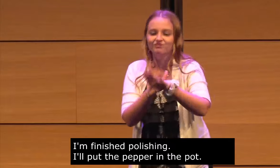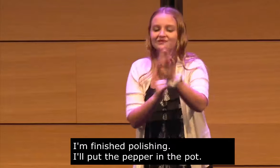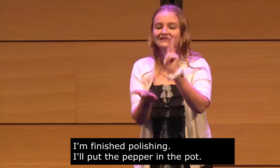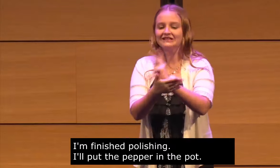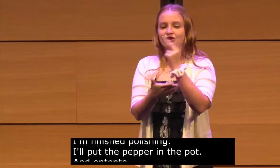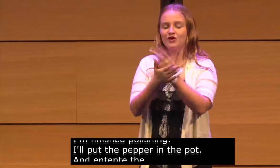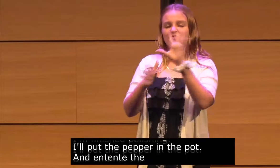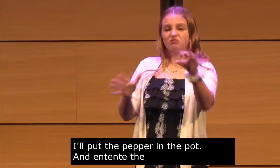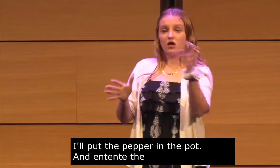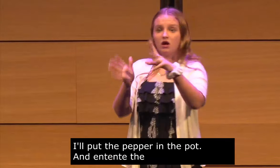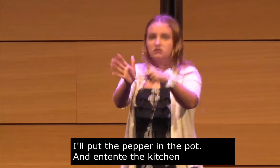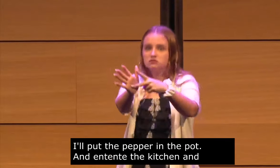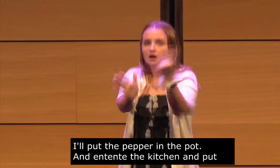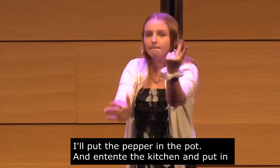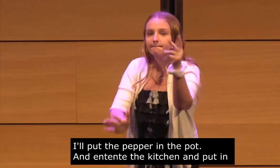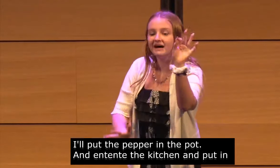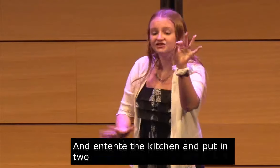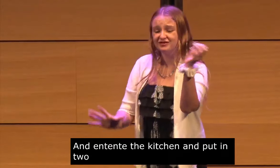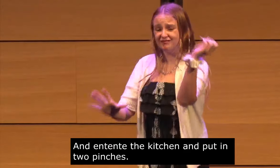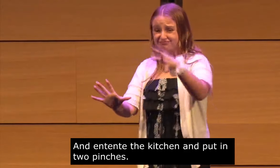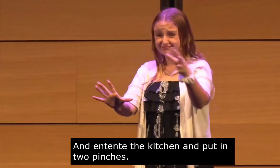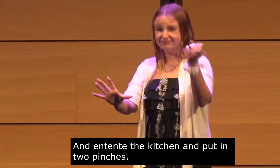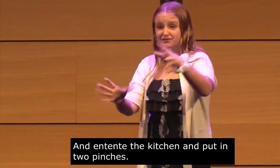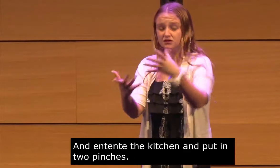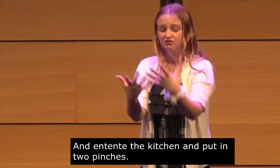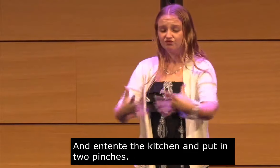And he went into the kitchen and put in 2 pinches.